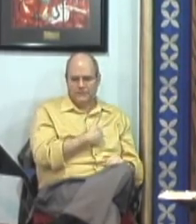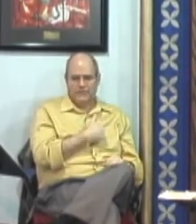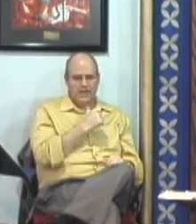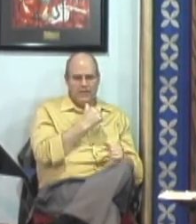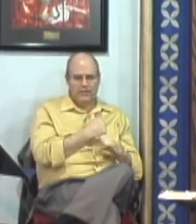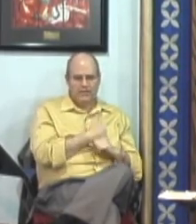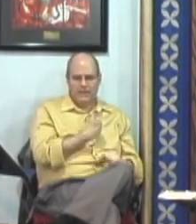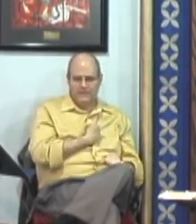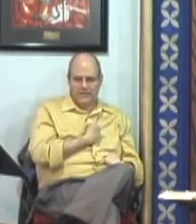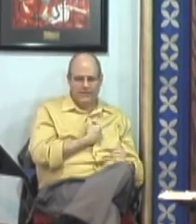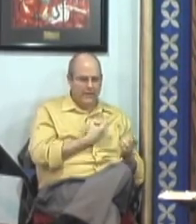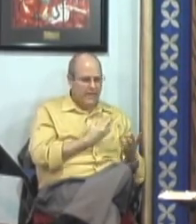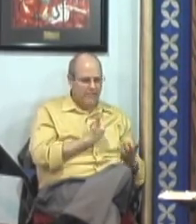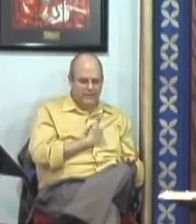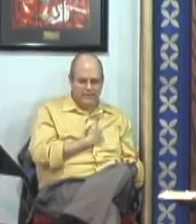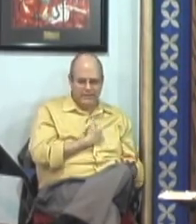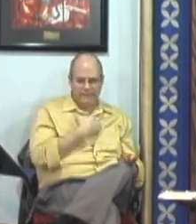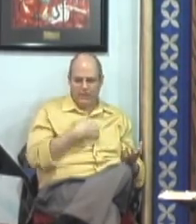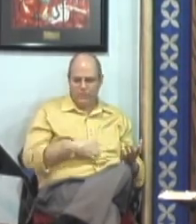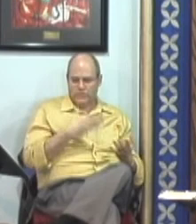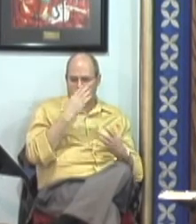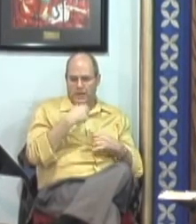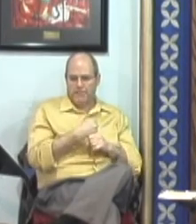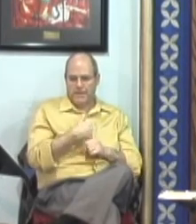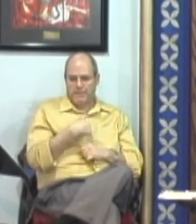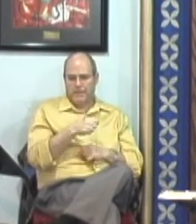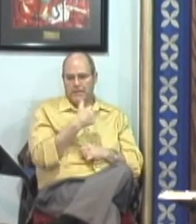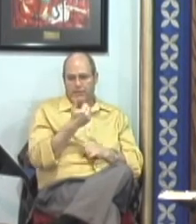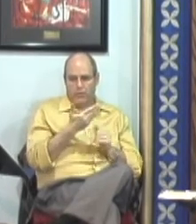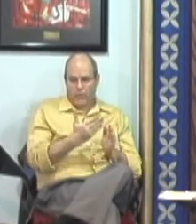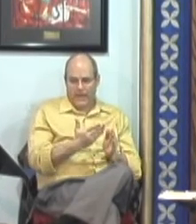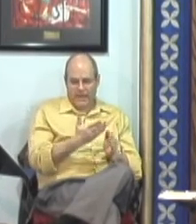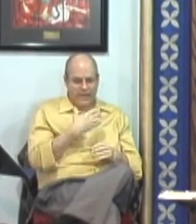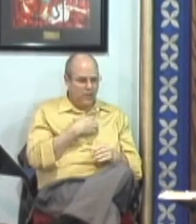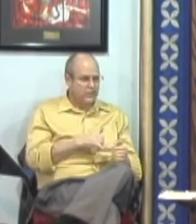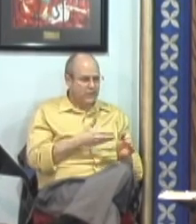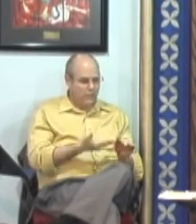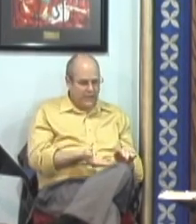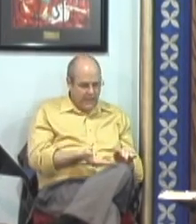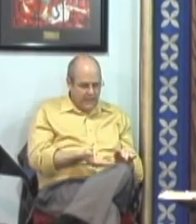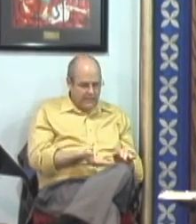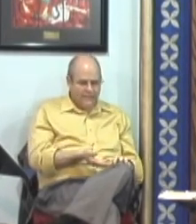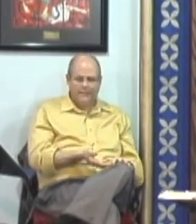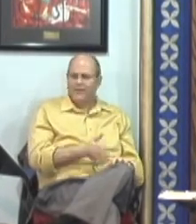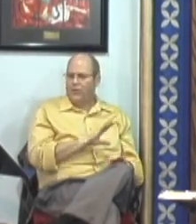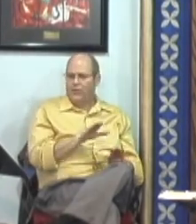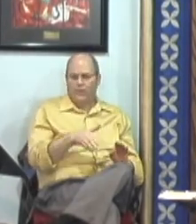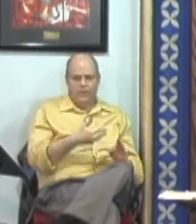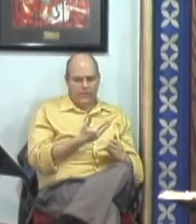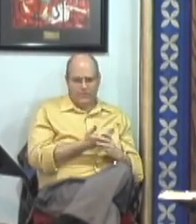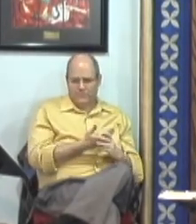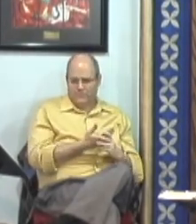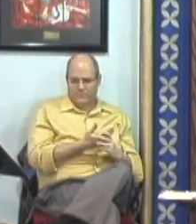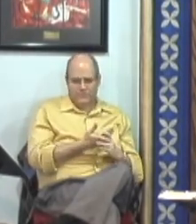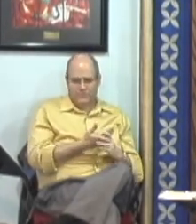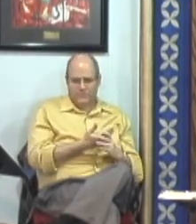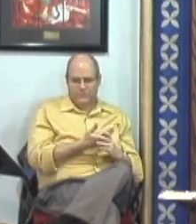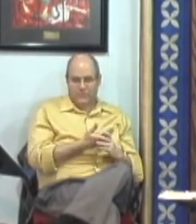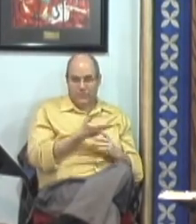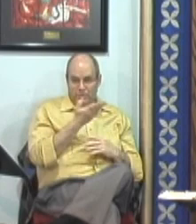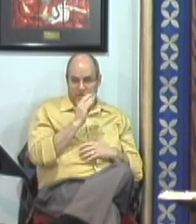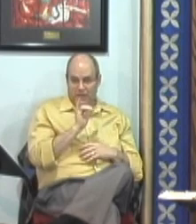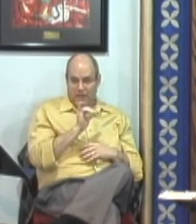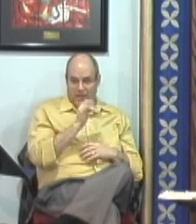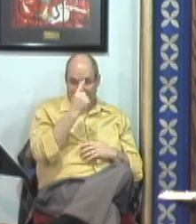love myself. I hate myself. I wish God had made me some other way. I wish I were dead. These are all, are those godly